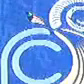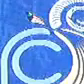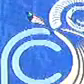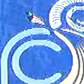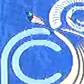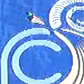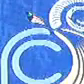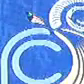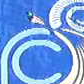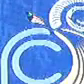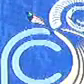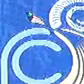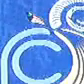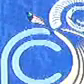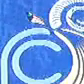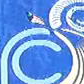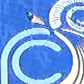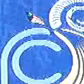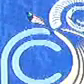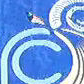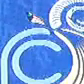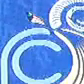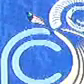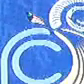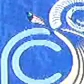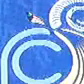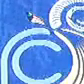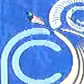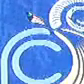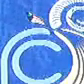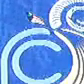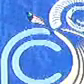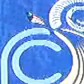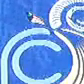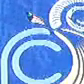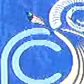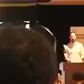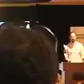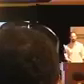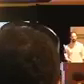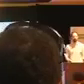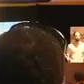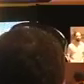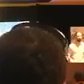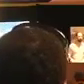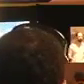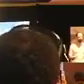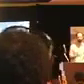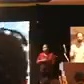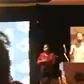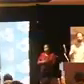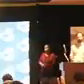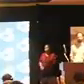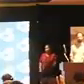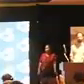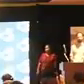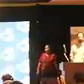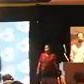Caroline's presentation. So questions for Jason, 2-3 questions directed to him.